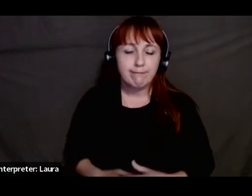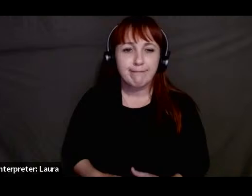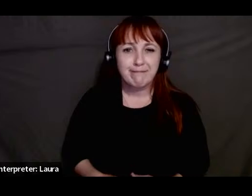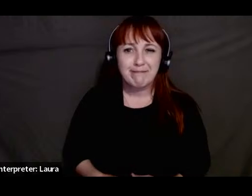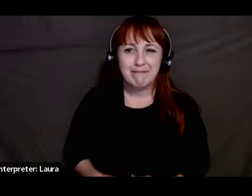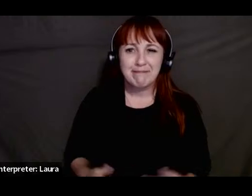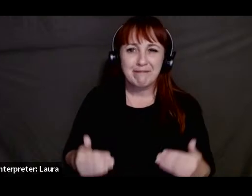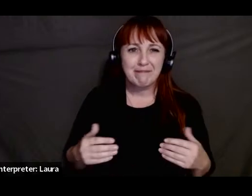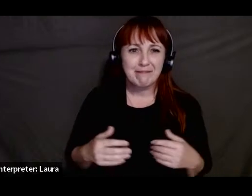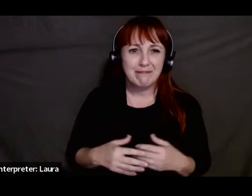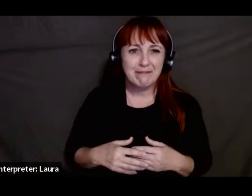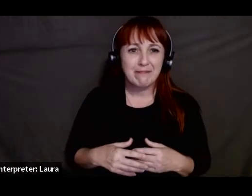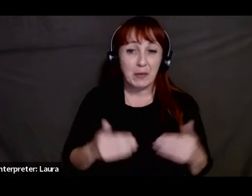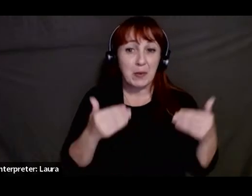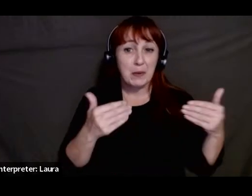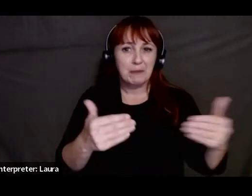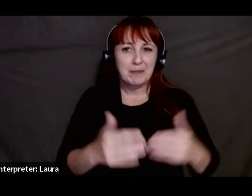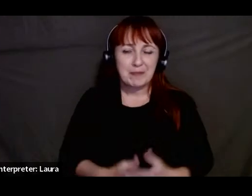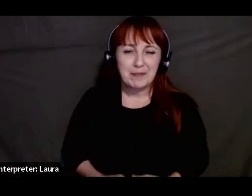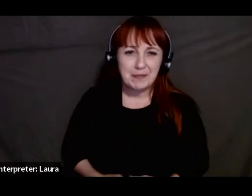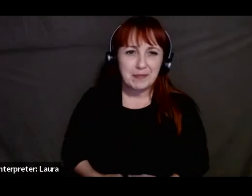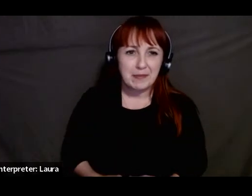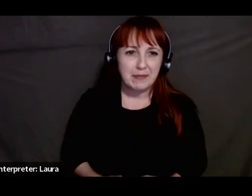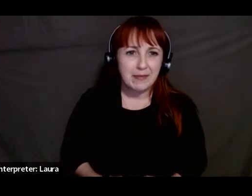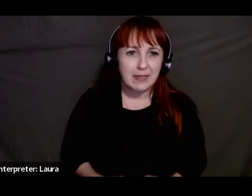Hey, there we go. There you go.